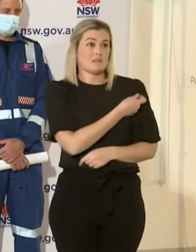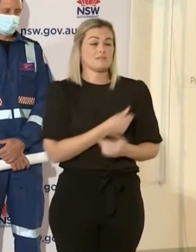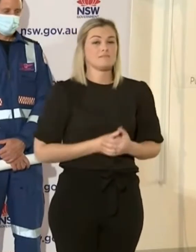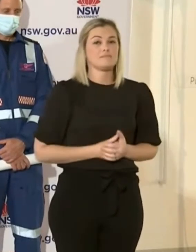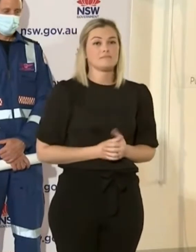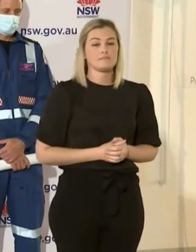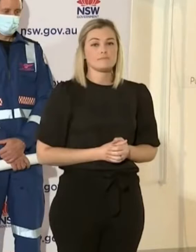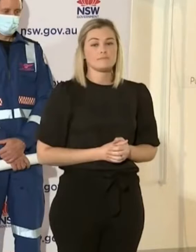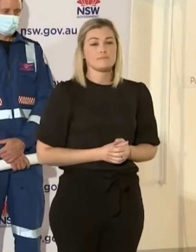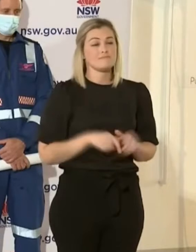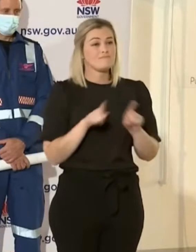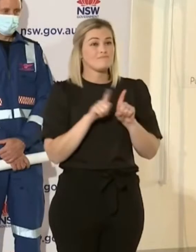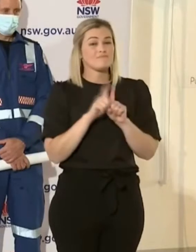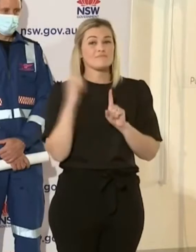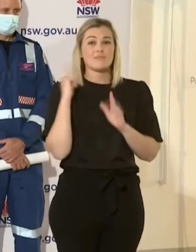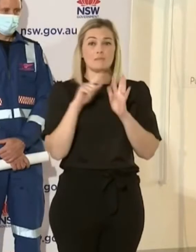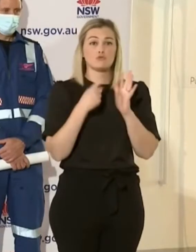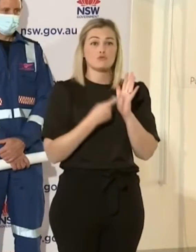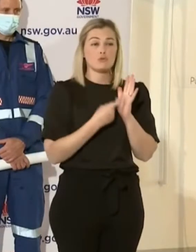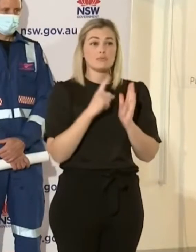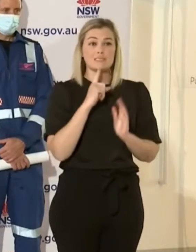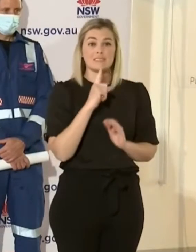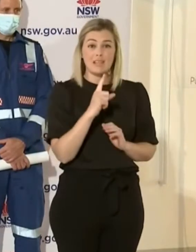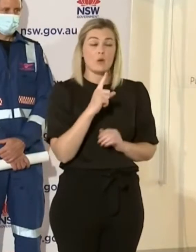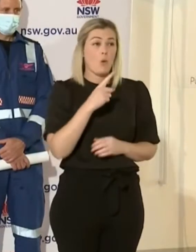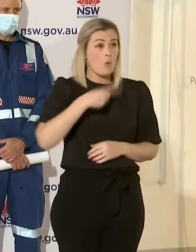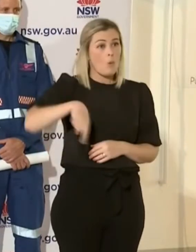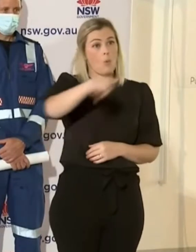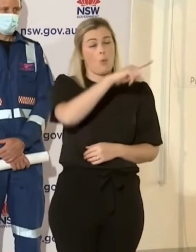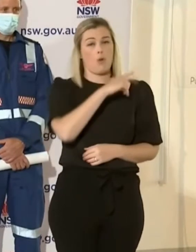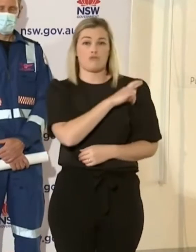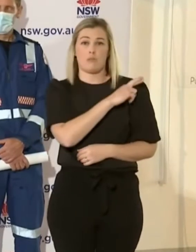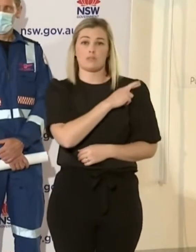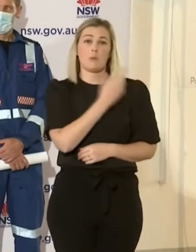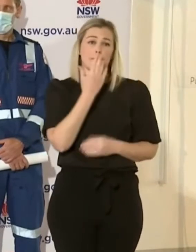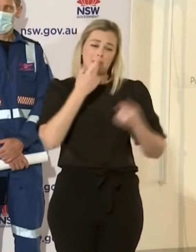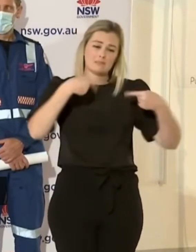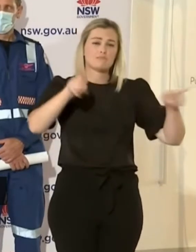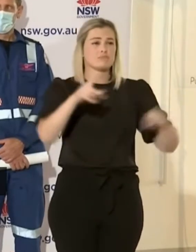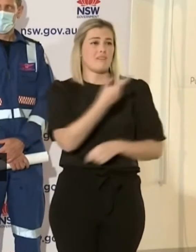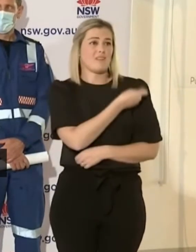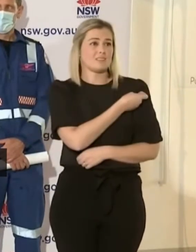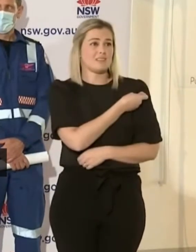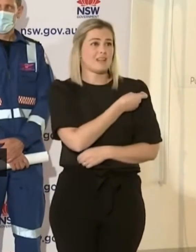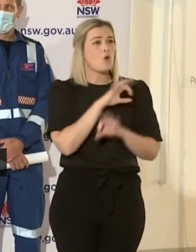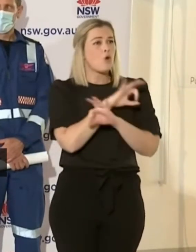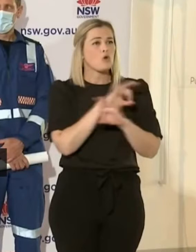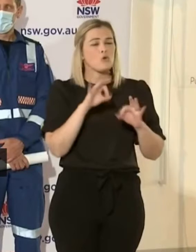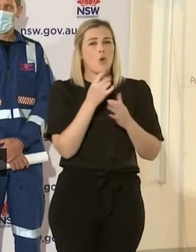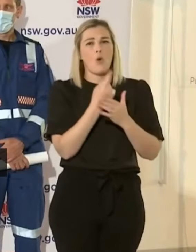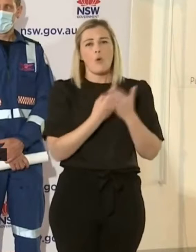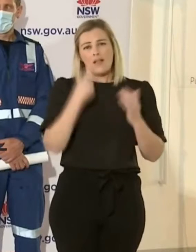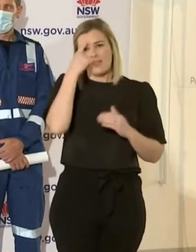said, every one of us have an obligation to go and get vaccinated, not just for yourself, but for your community, for your family, for your